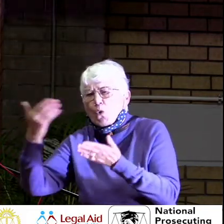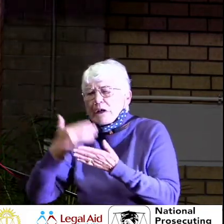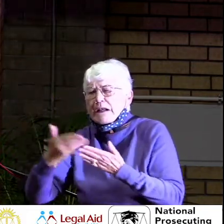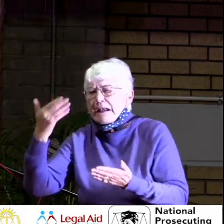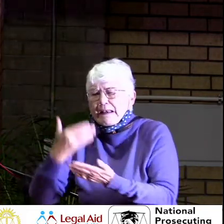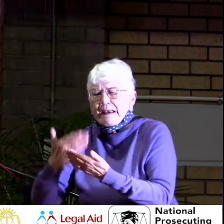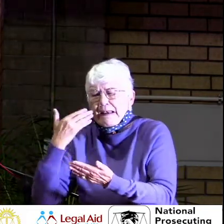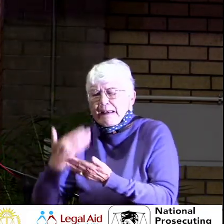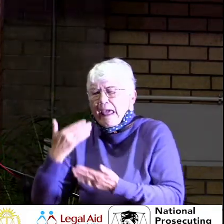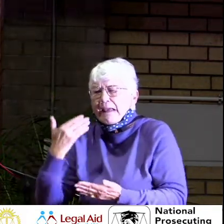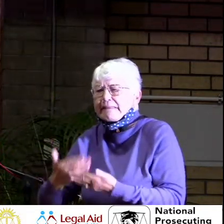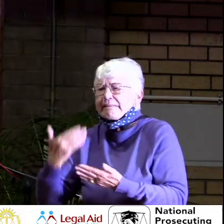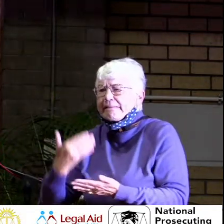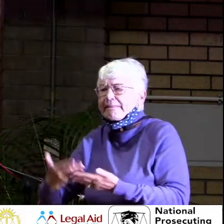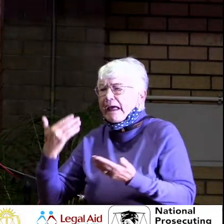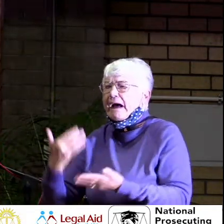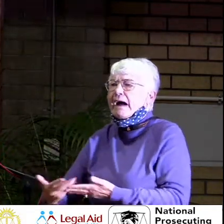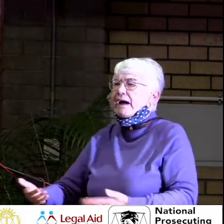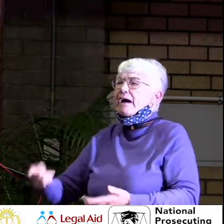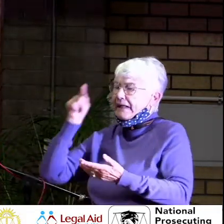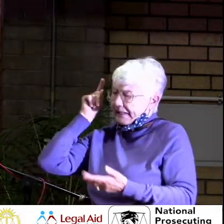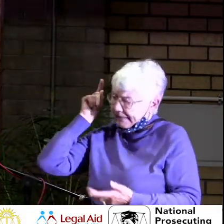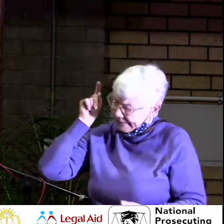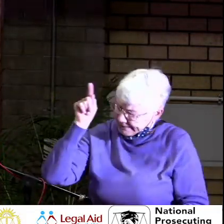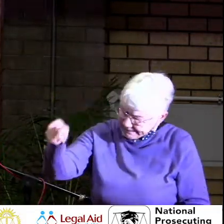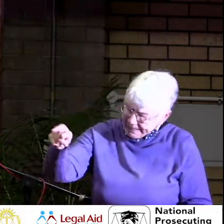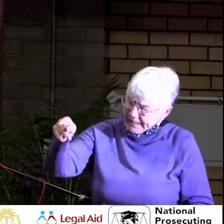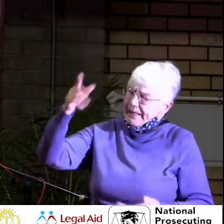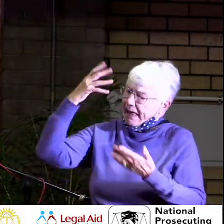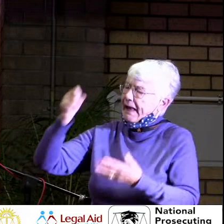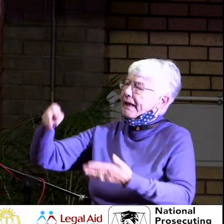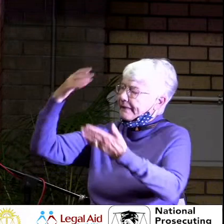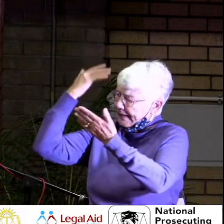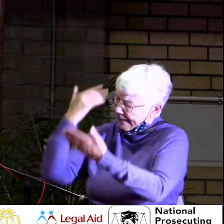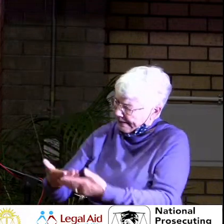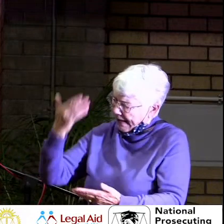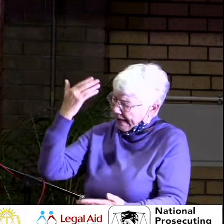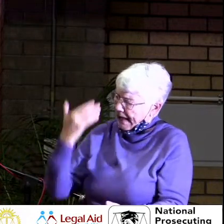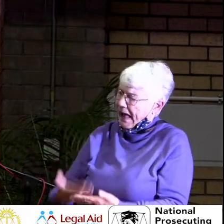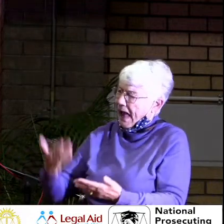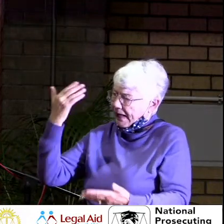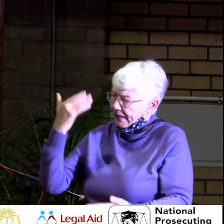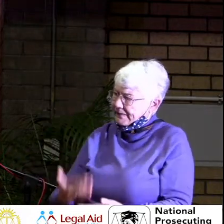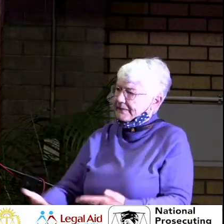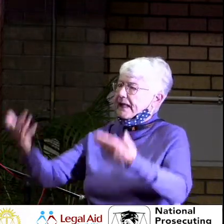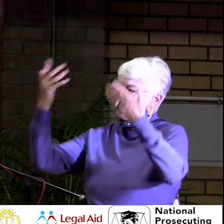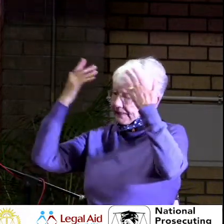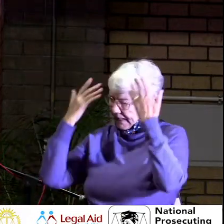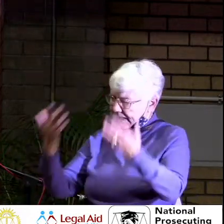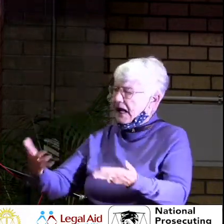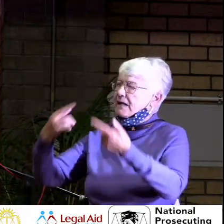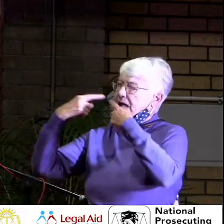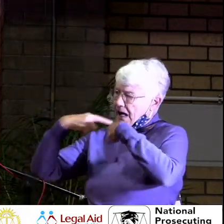the information, because this is the year of the community. Thank you.